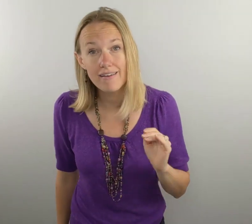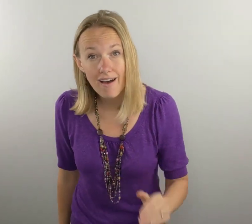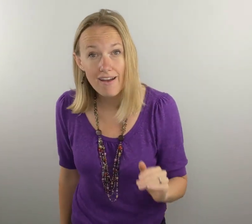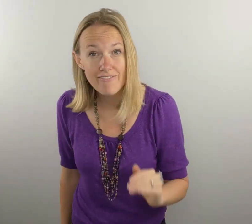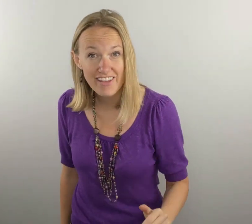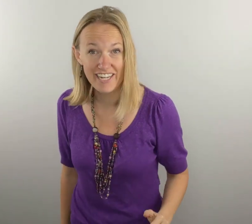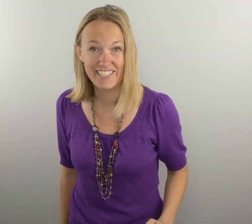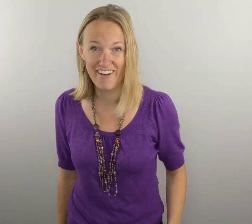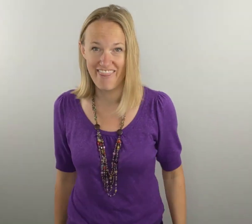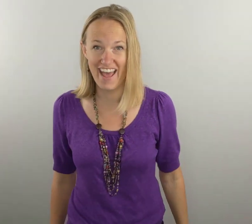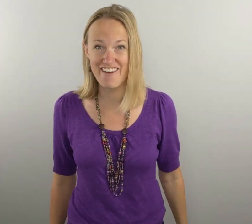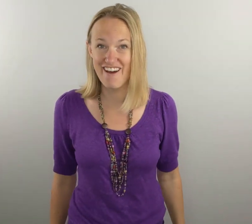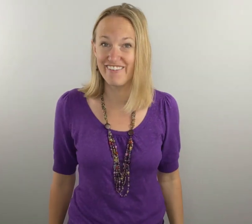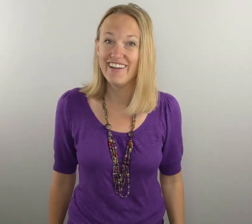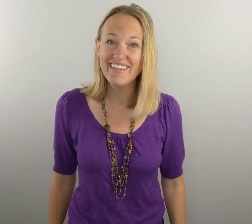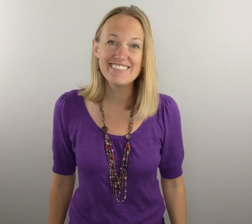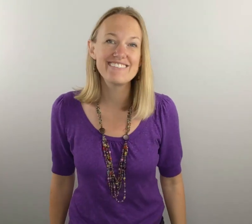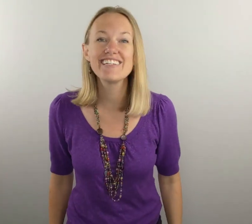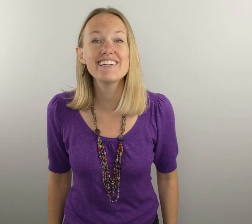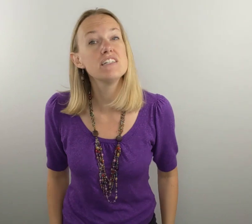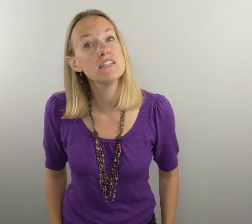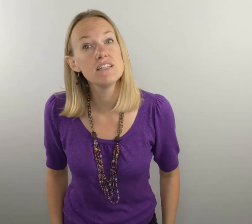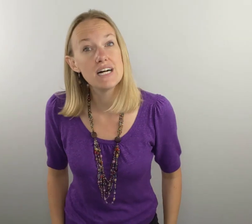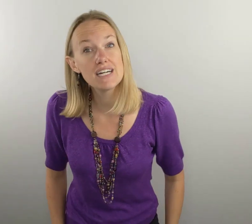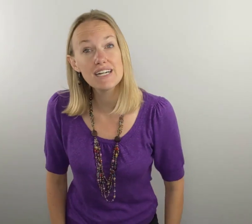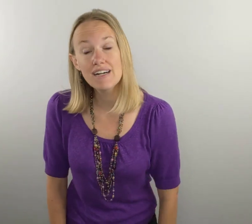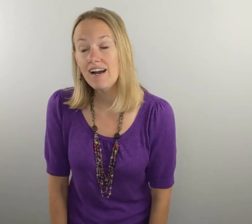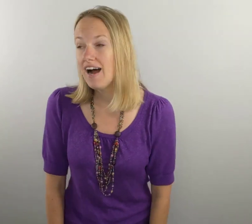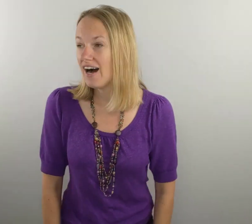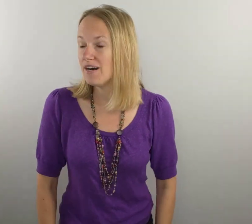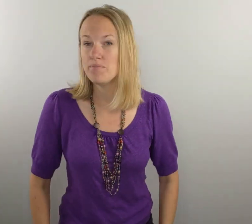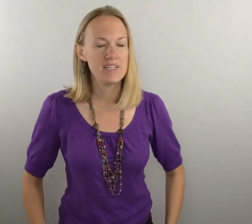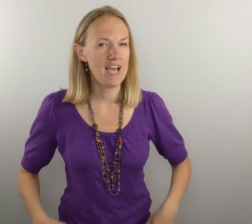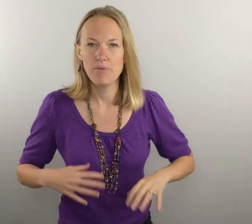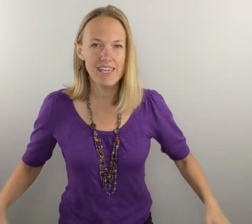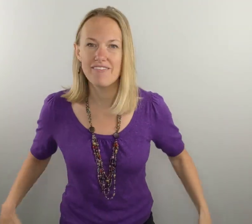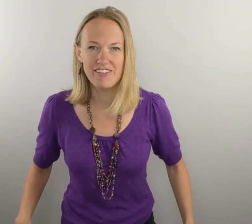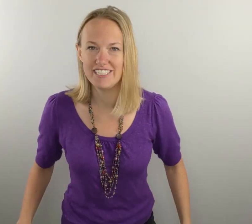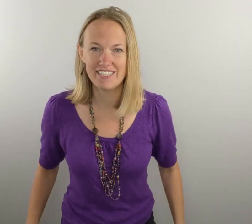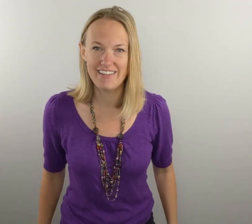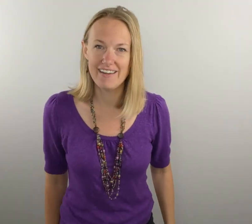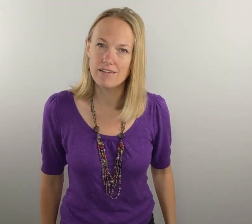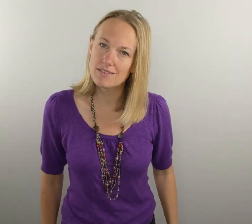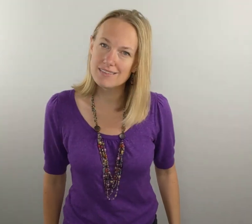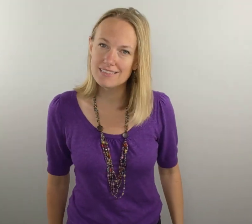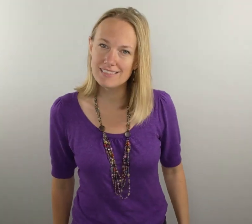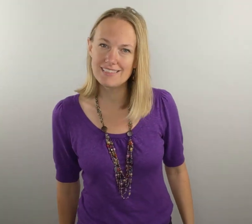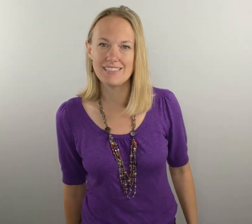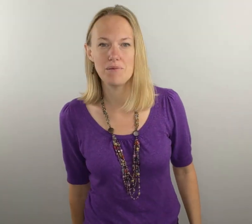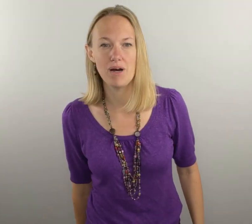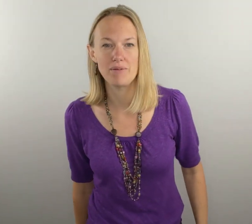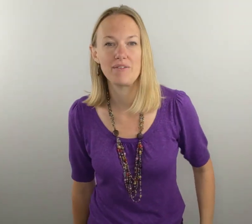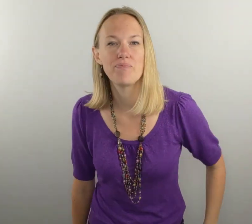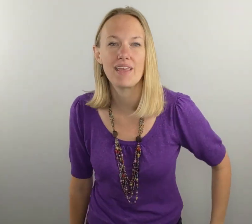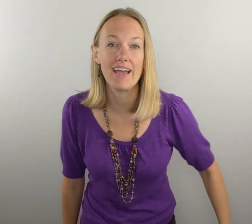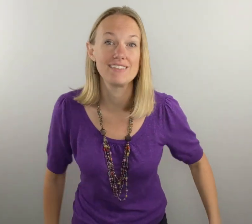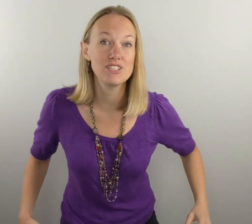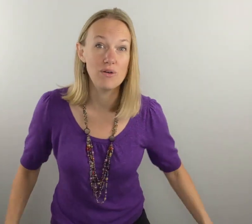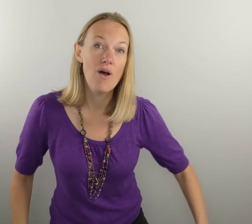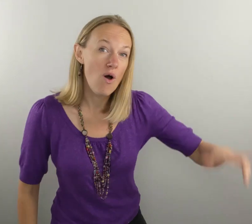cannot finish on that note. So we're gonna go a little longer, but yeah, we can't finish on that note. That's just such a bummer. Okay, so